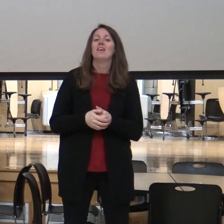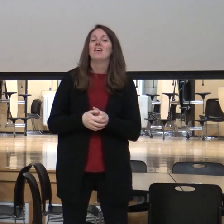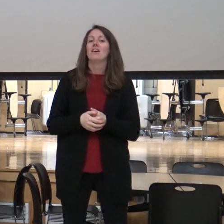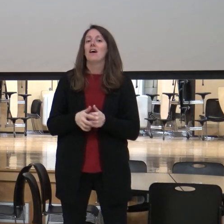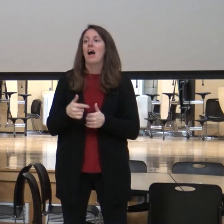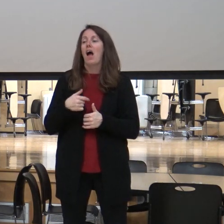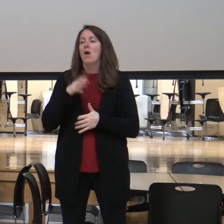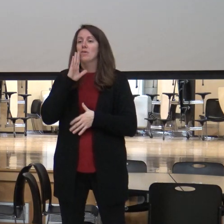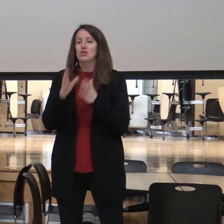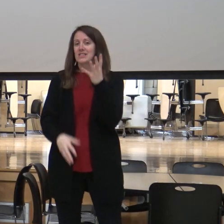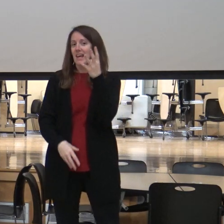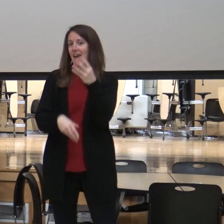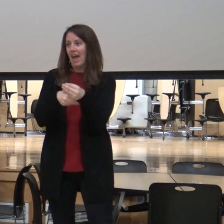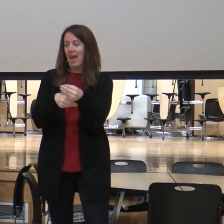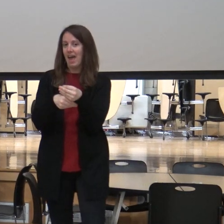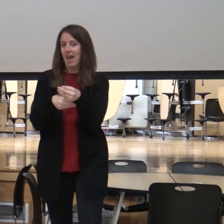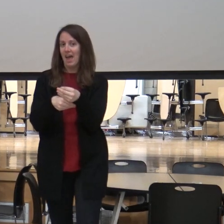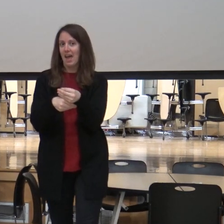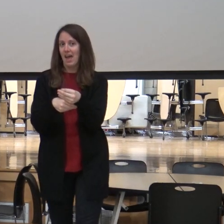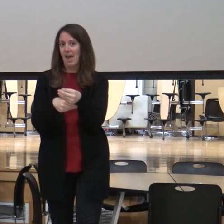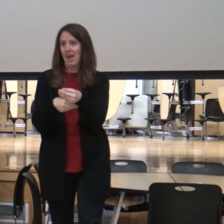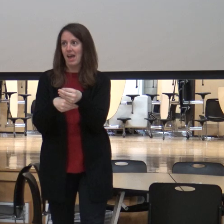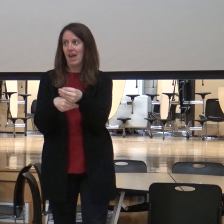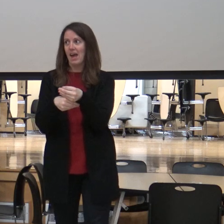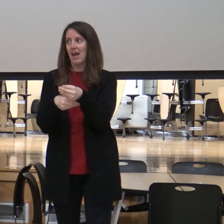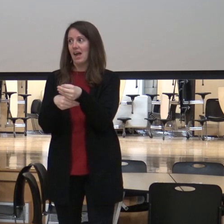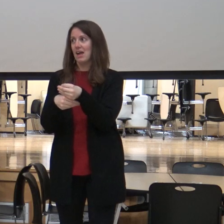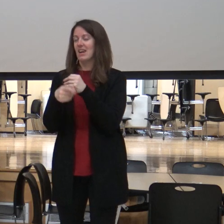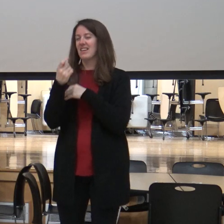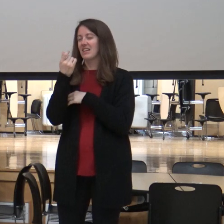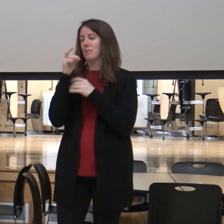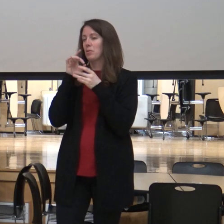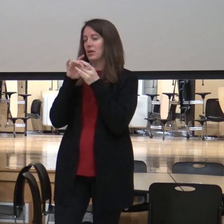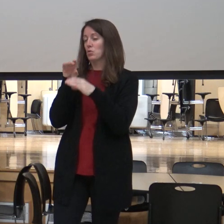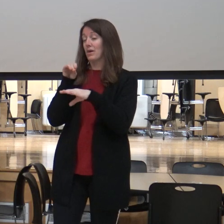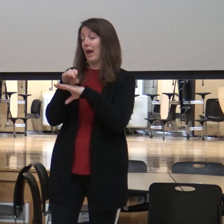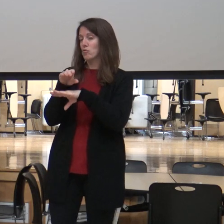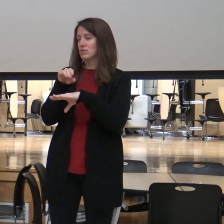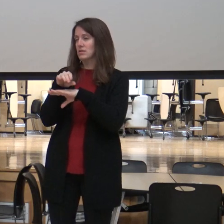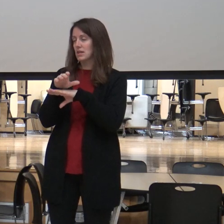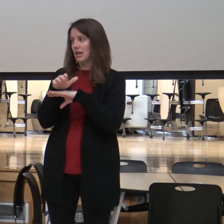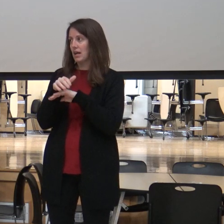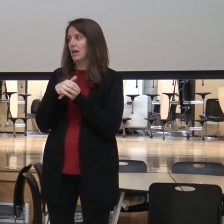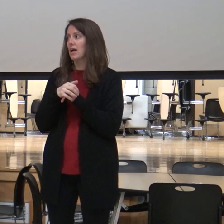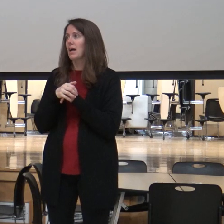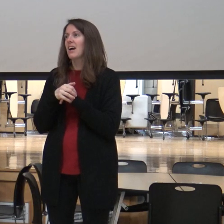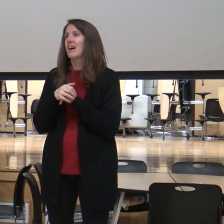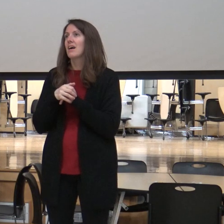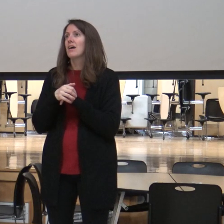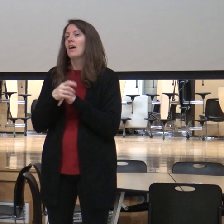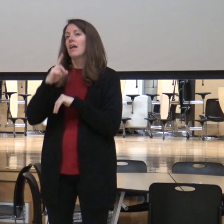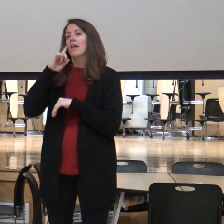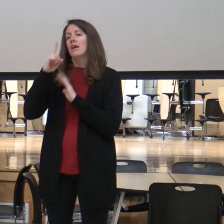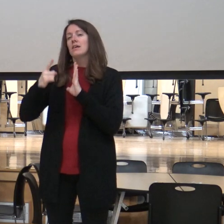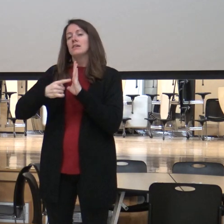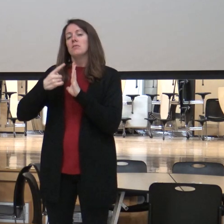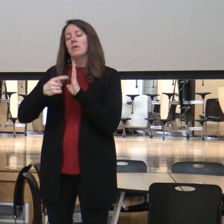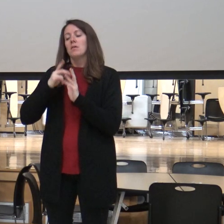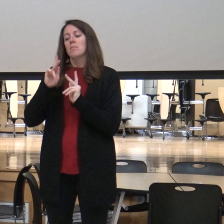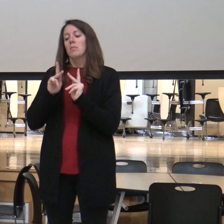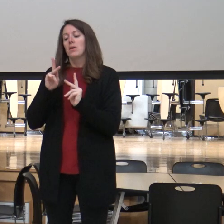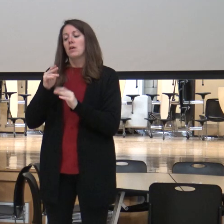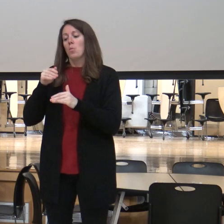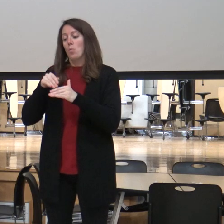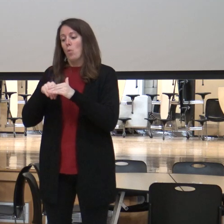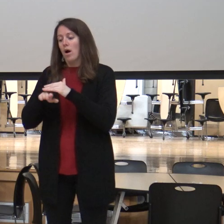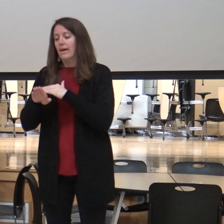I will just add that a little bit in the realm of the counseling, I think that sometimes people kind of walk in with a